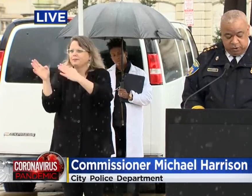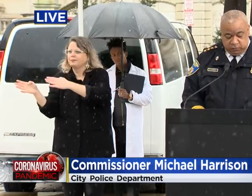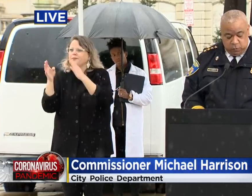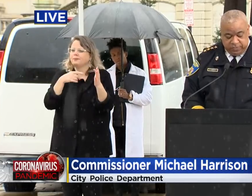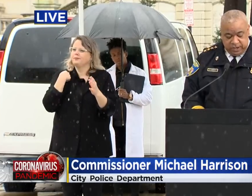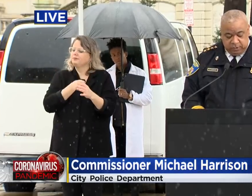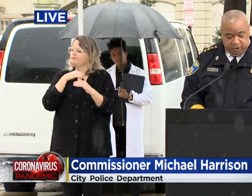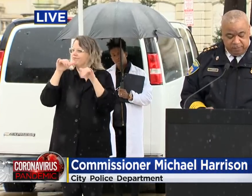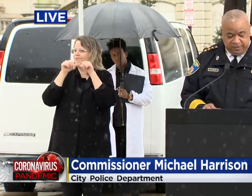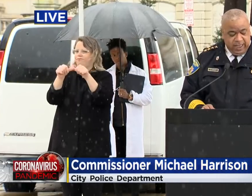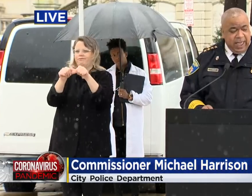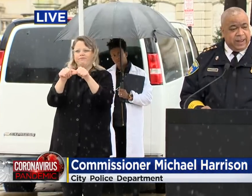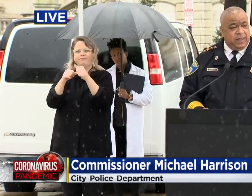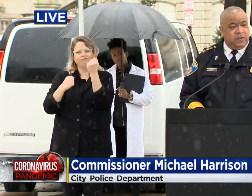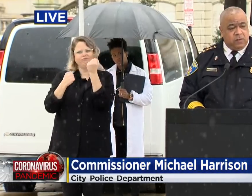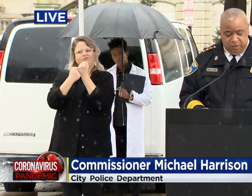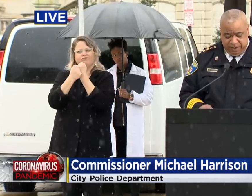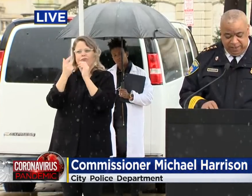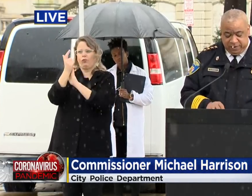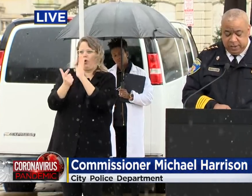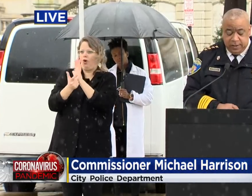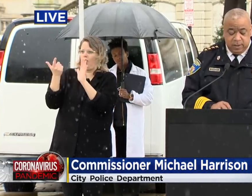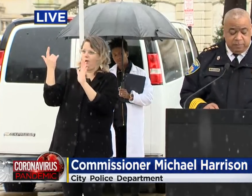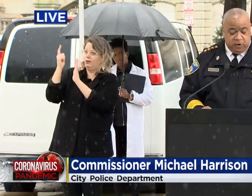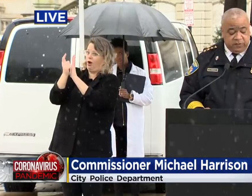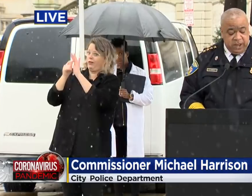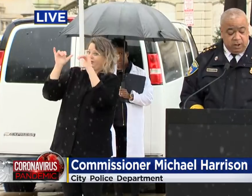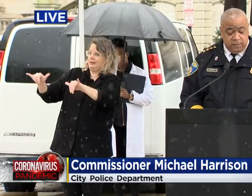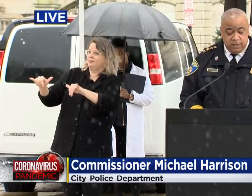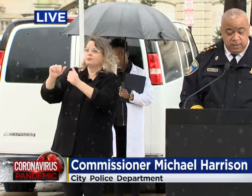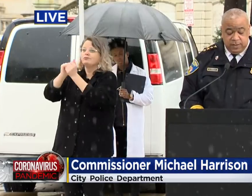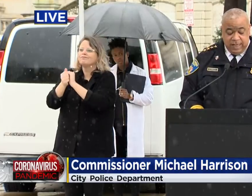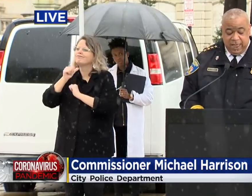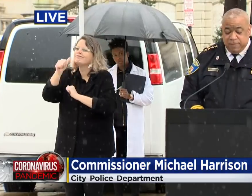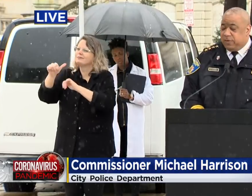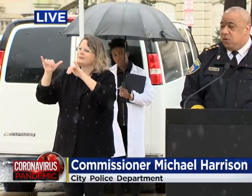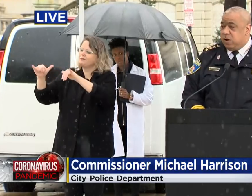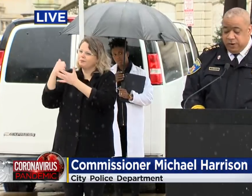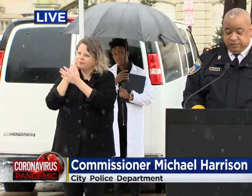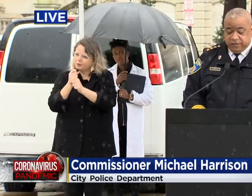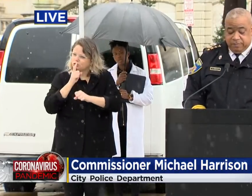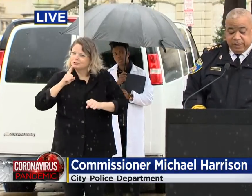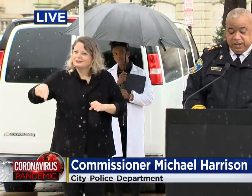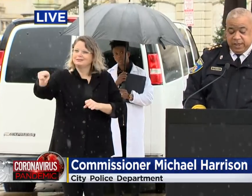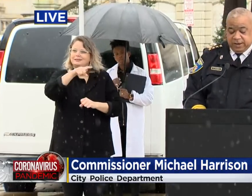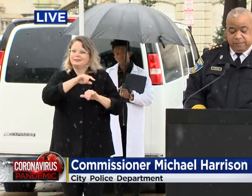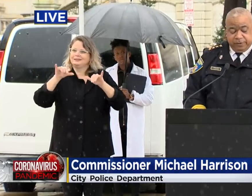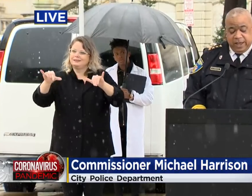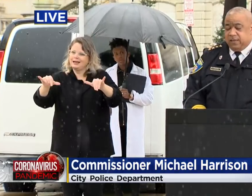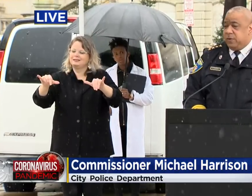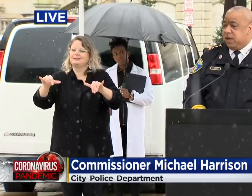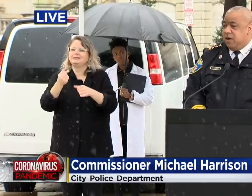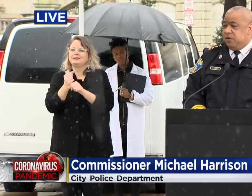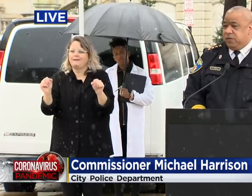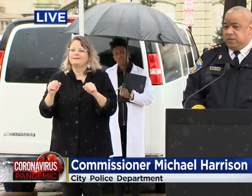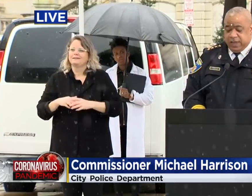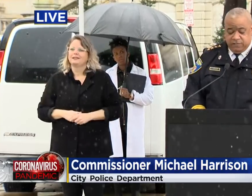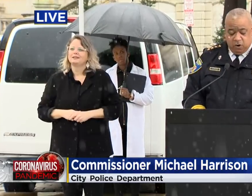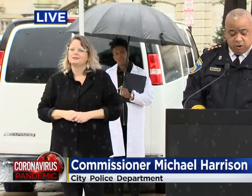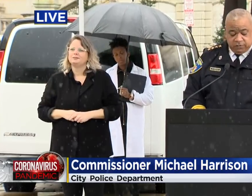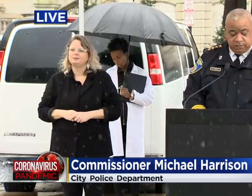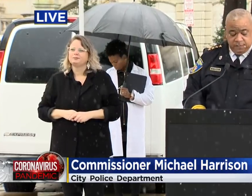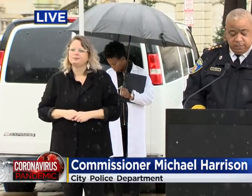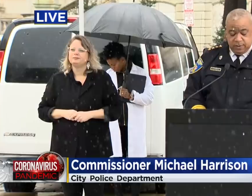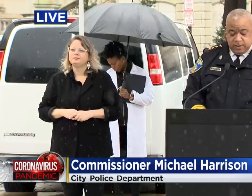different units within the department to add additional capacity and personnel. The aim is to increase visibility and compliance with the governor's